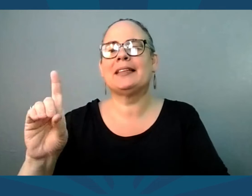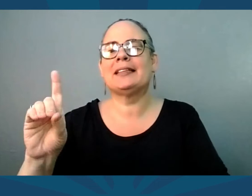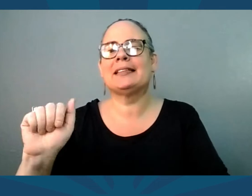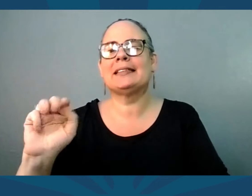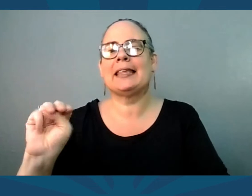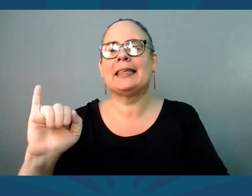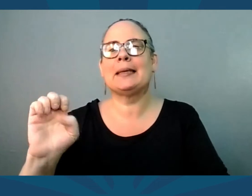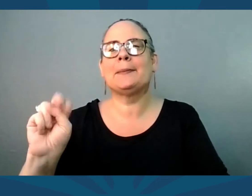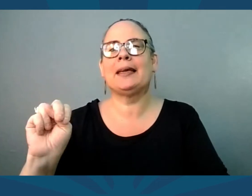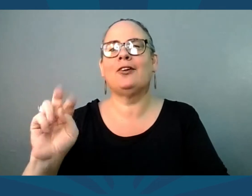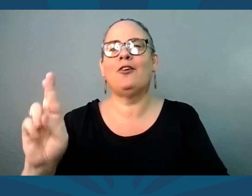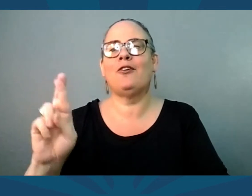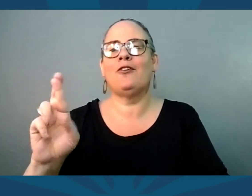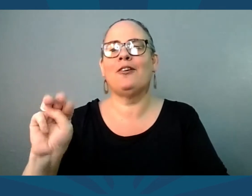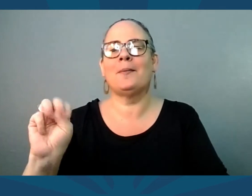Respectfully yours,